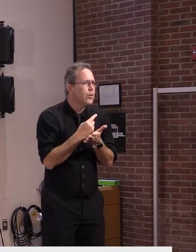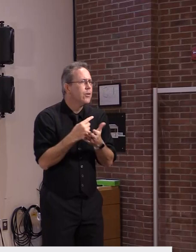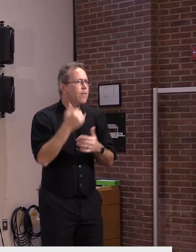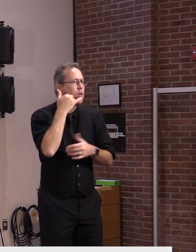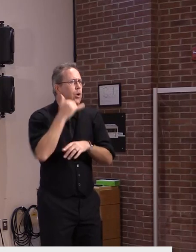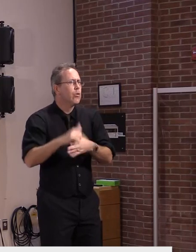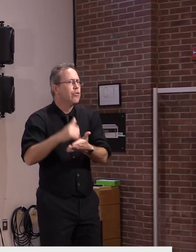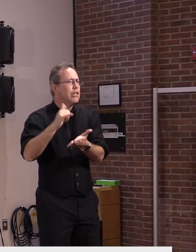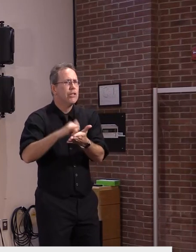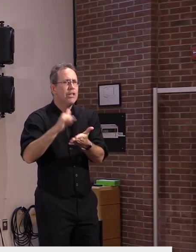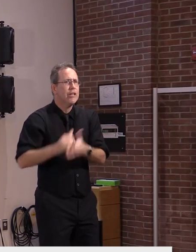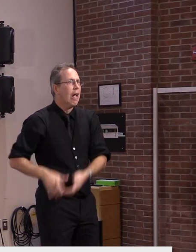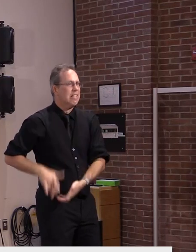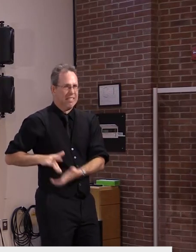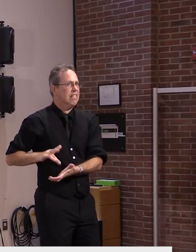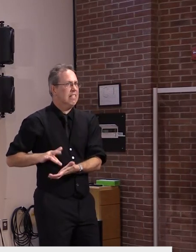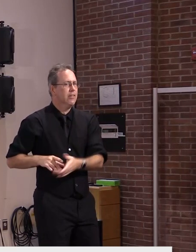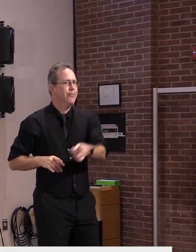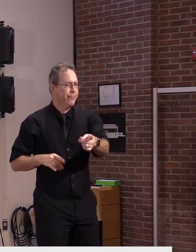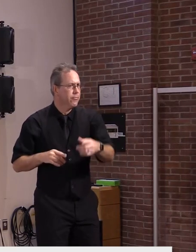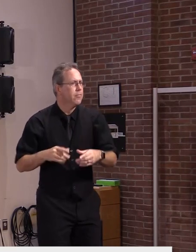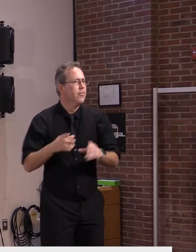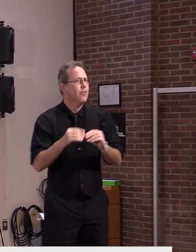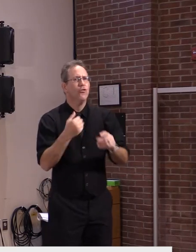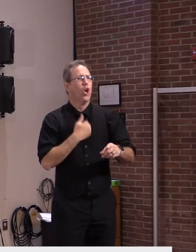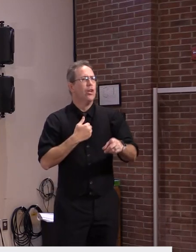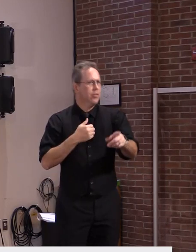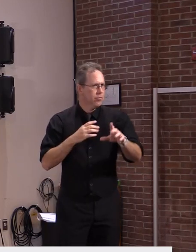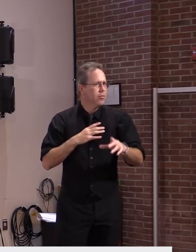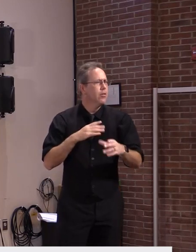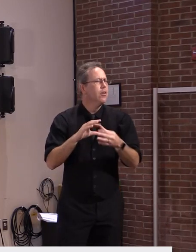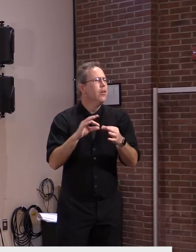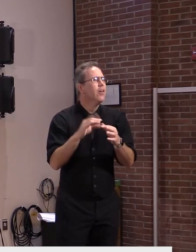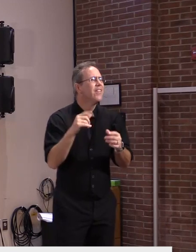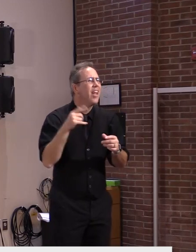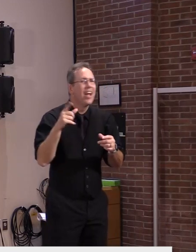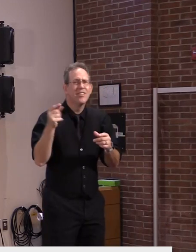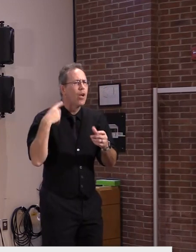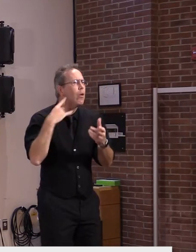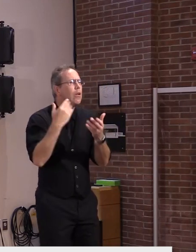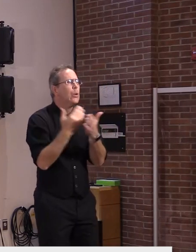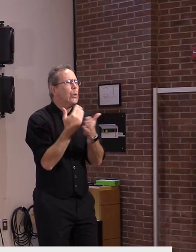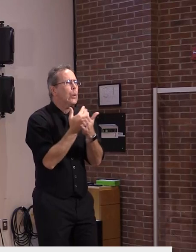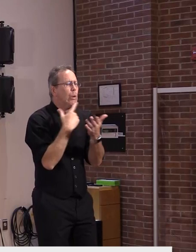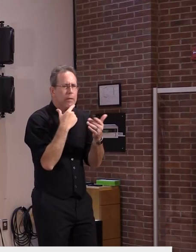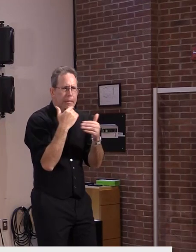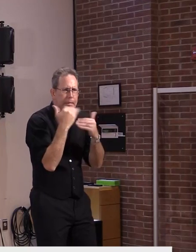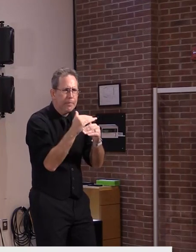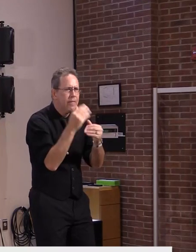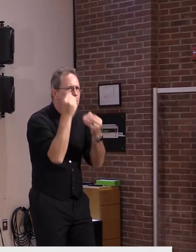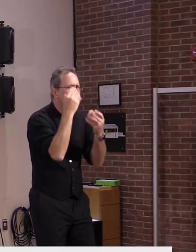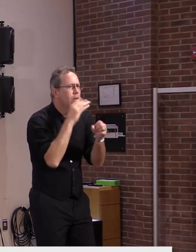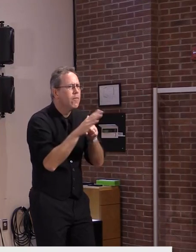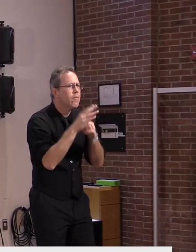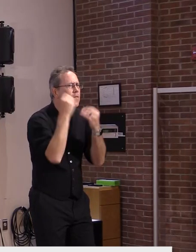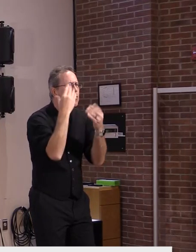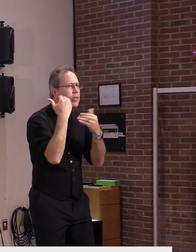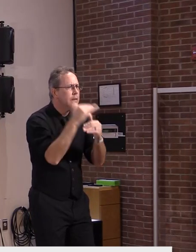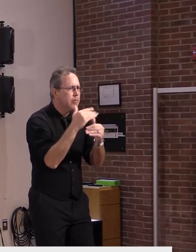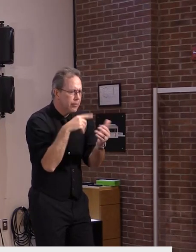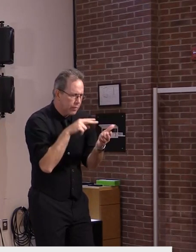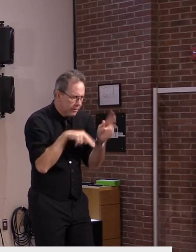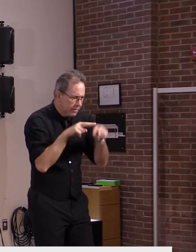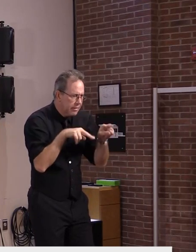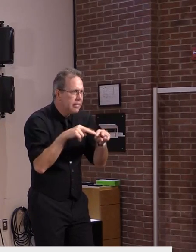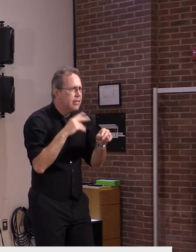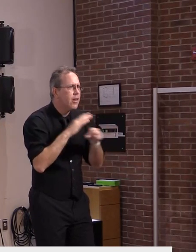basically those studies were not compelling, and in fact, bodies like the